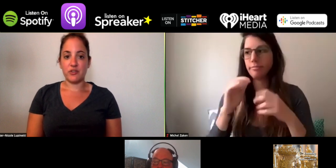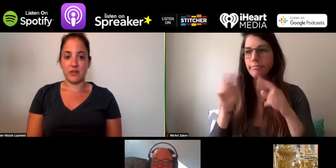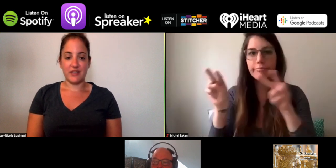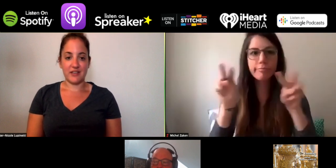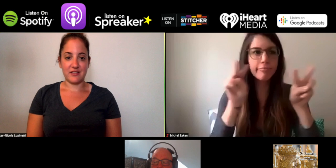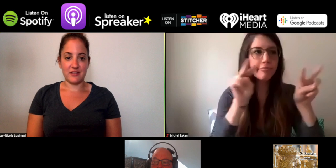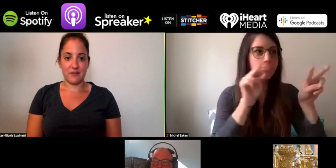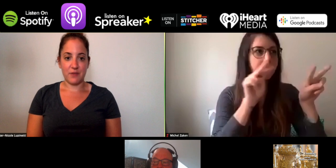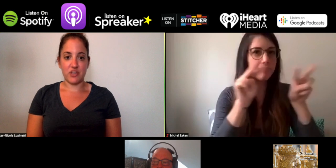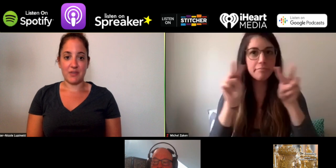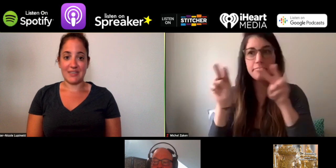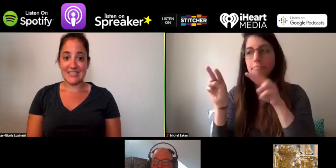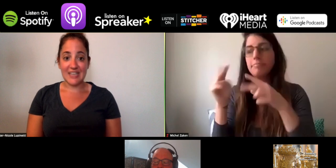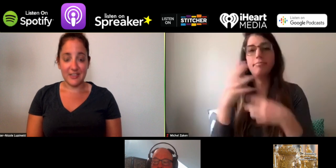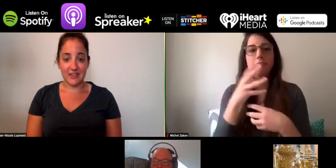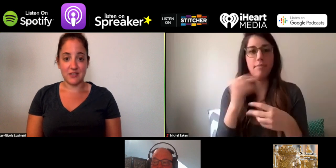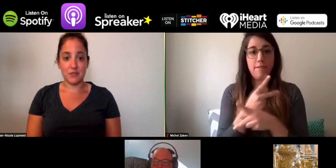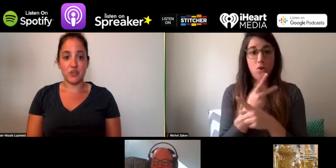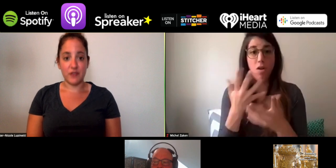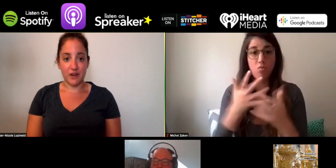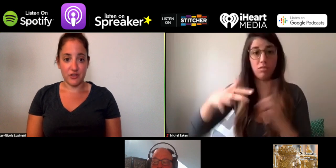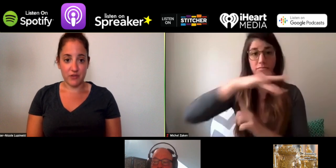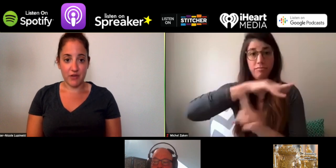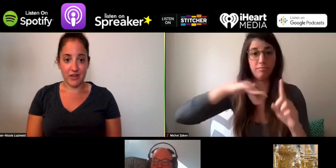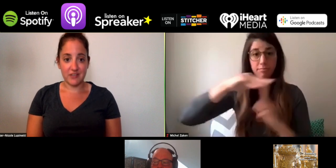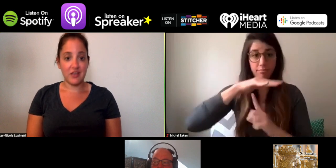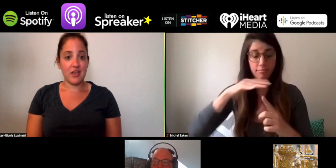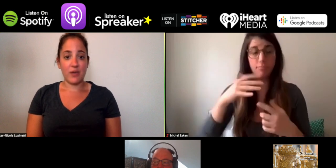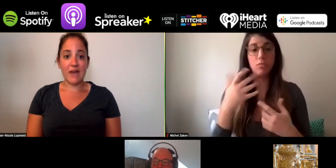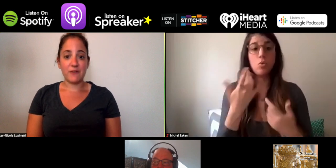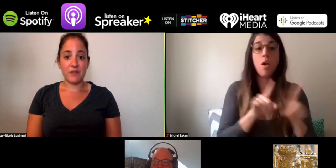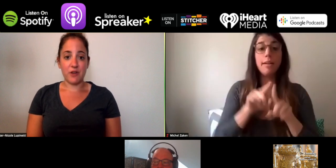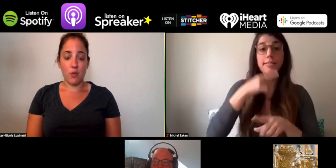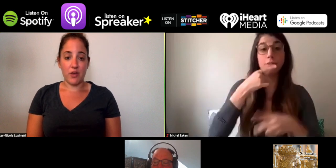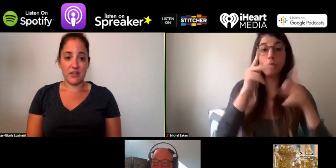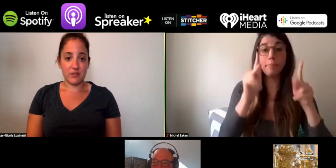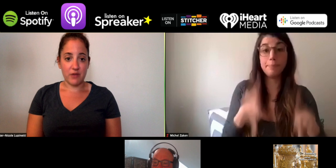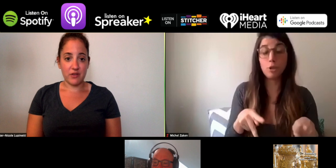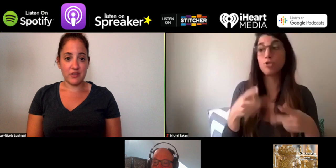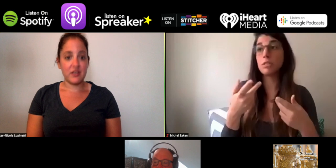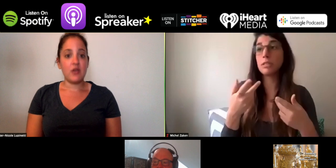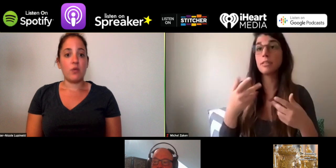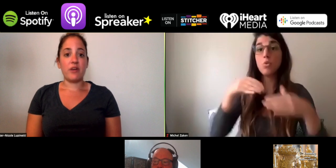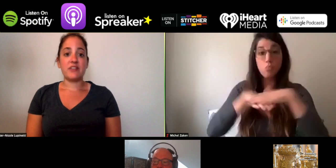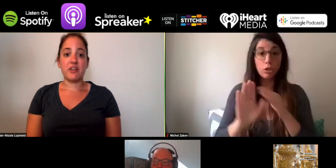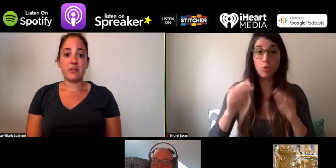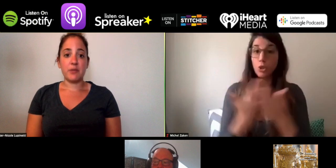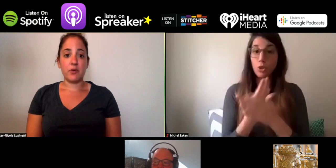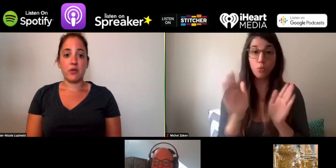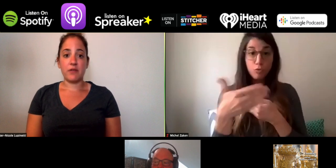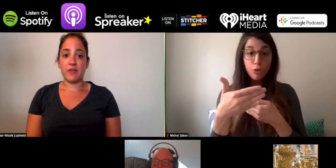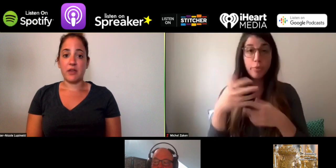are able to access information, by seeing things and observing our surroundings. And we have to figure out what is around us. Whereas